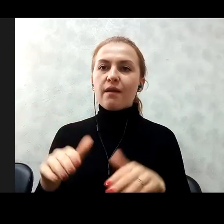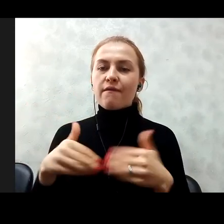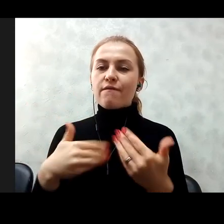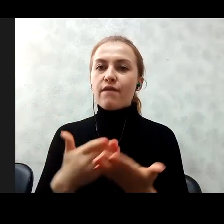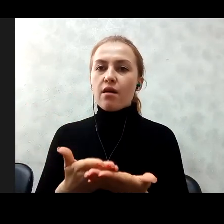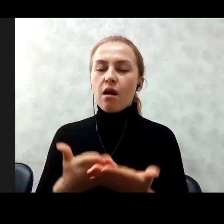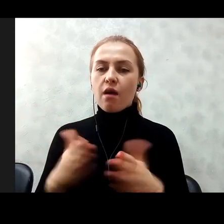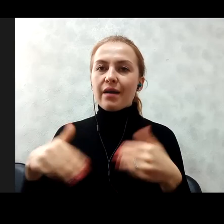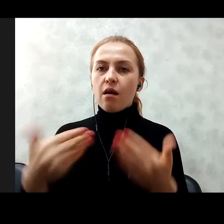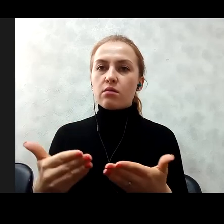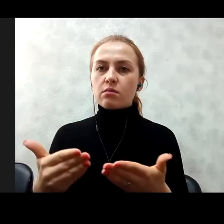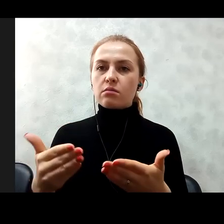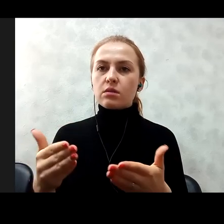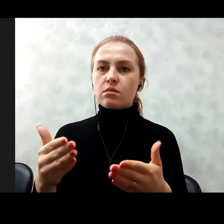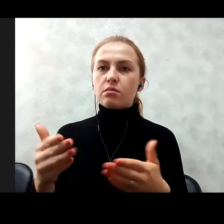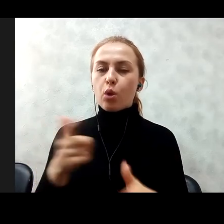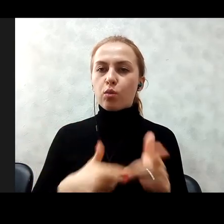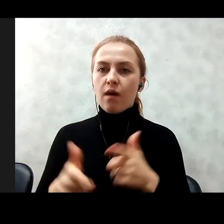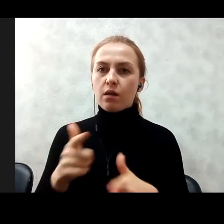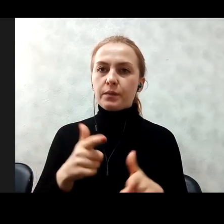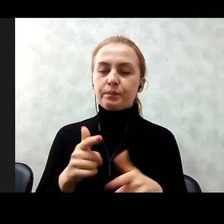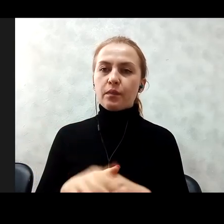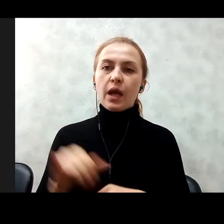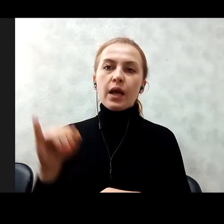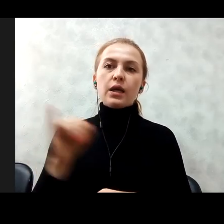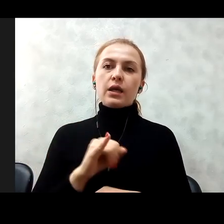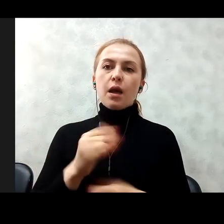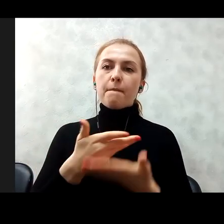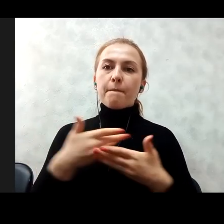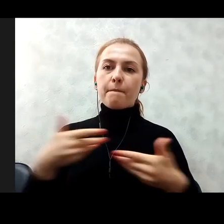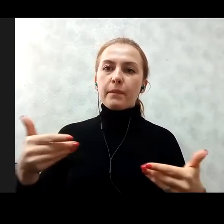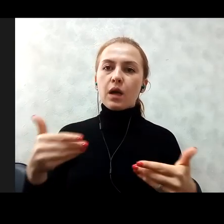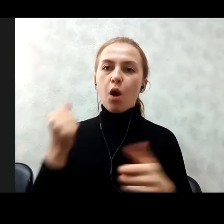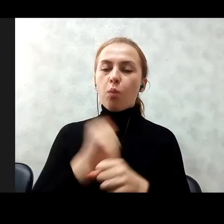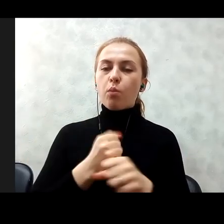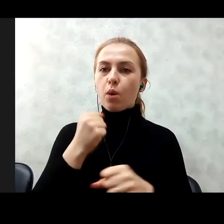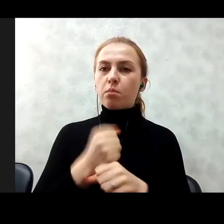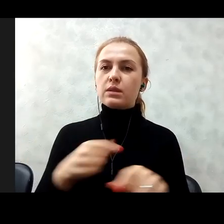request quickly enough, we could certainly proceed this way.